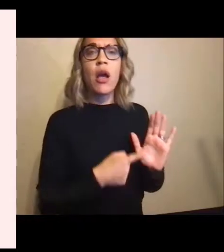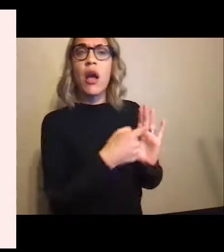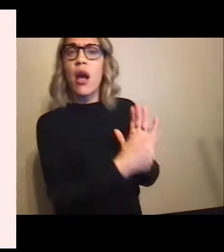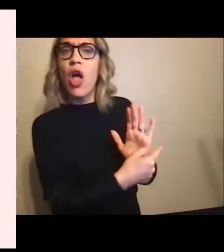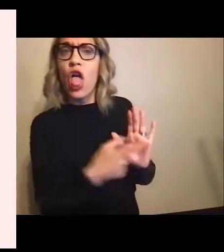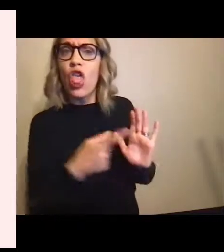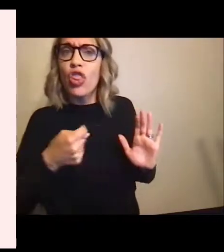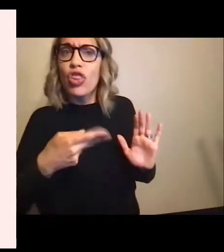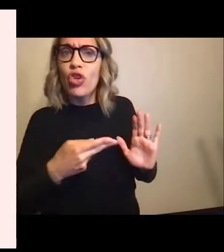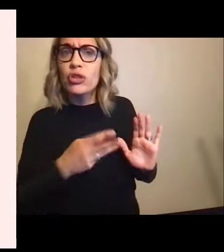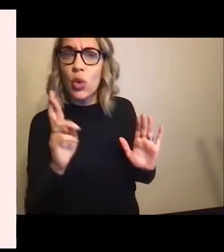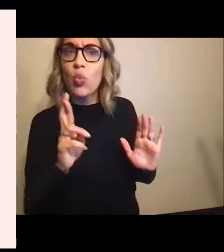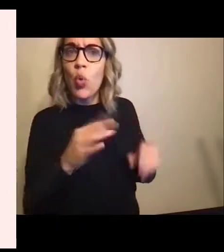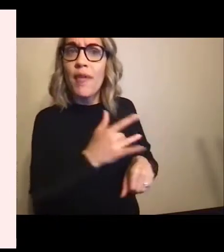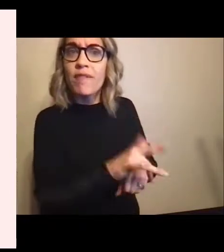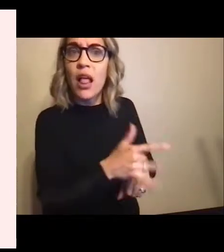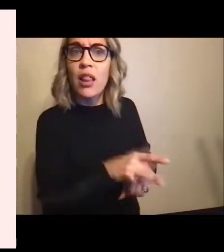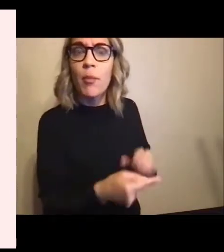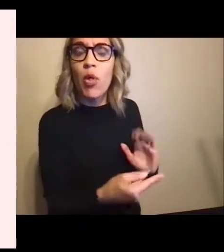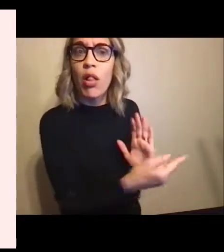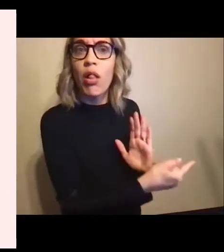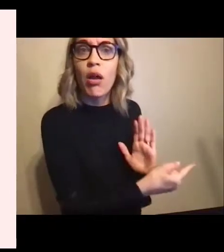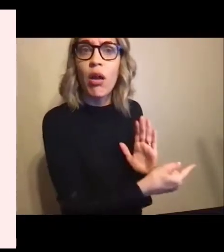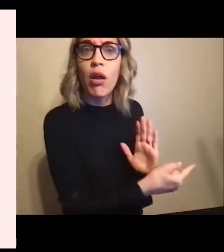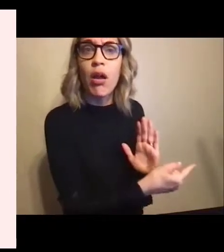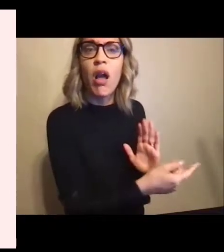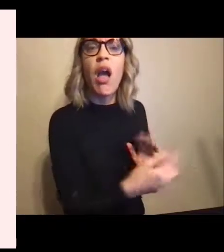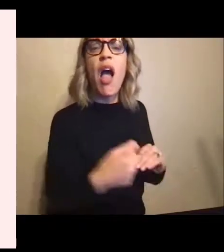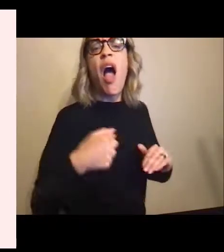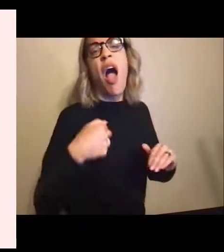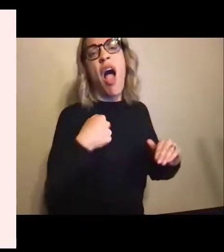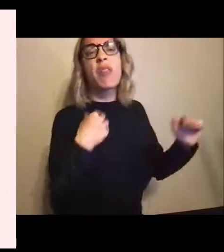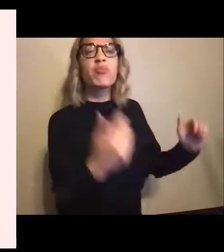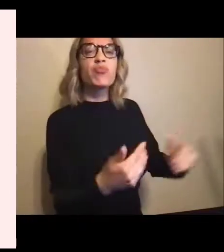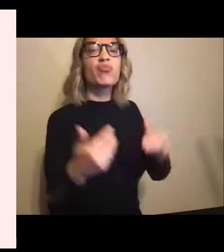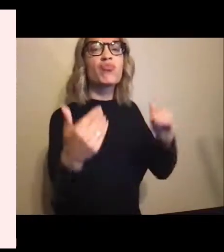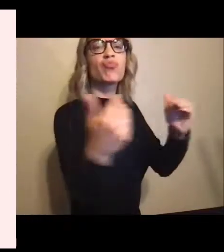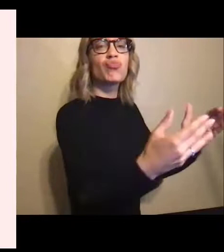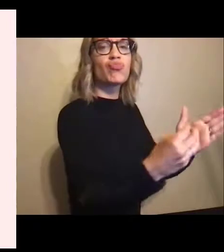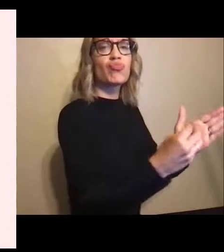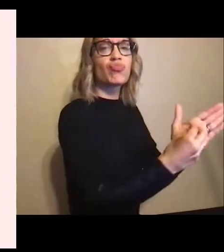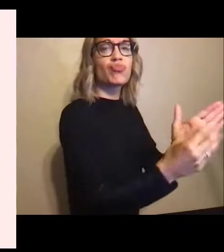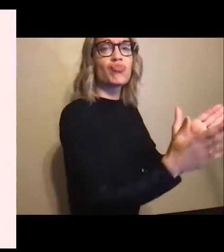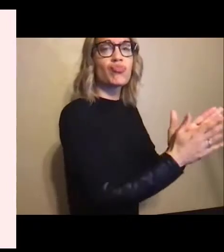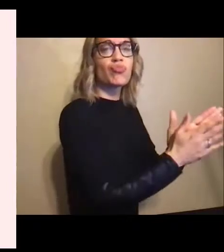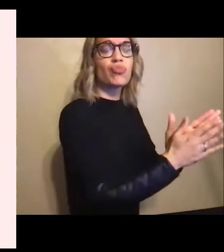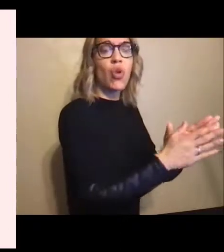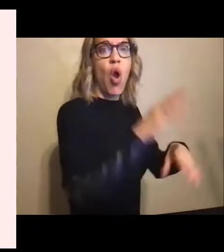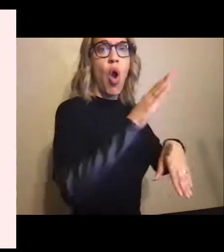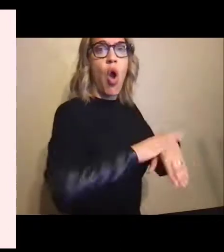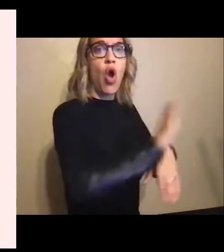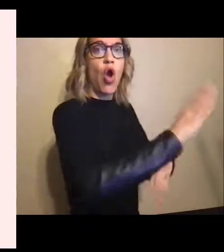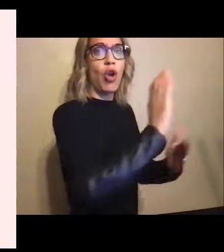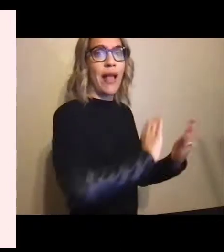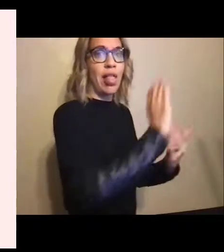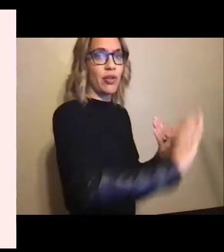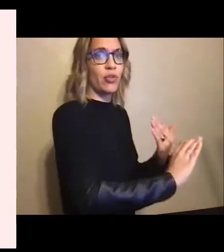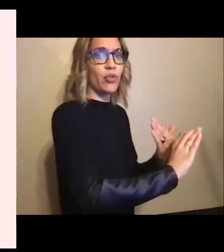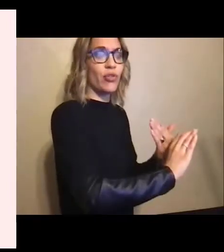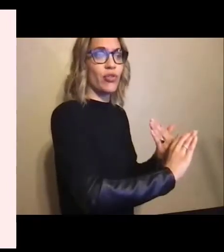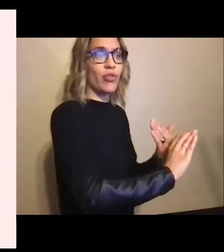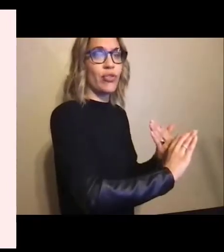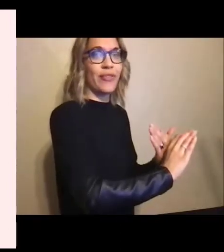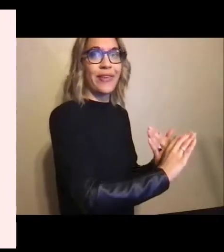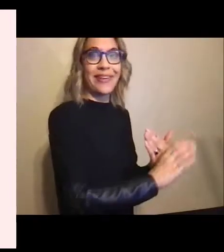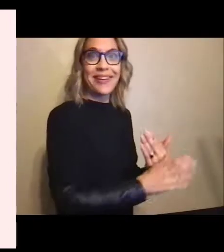have time to take the car in. But Thursday she could be available. And then perhaps he can make the appointment for that. And he might